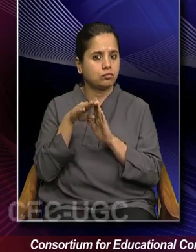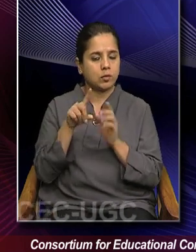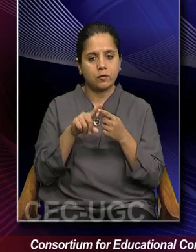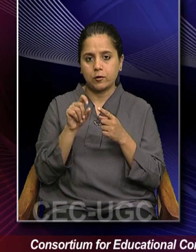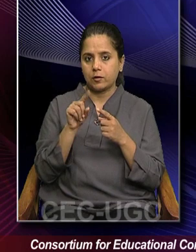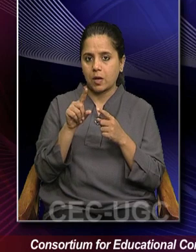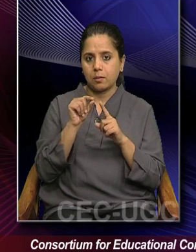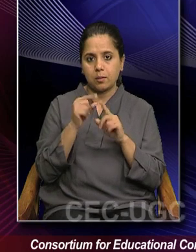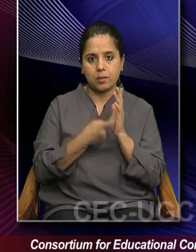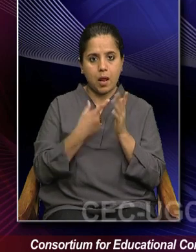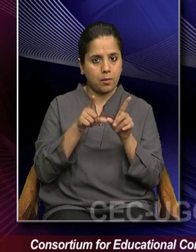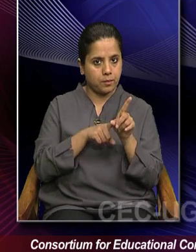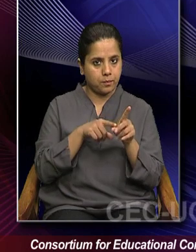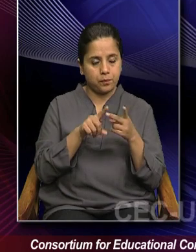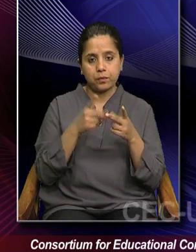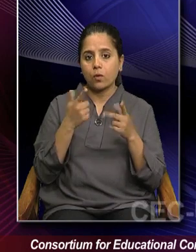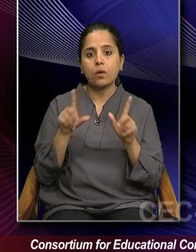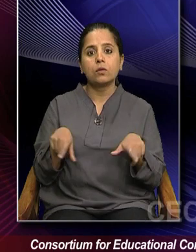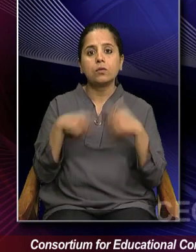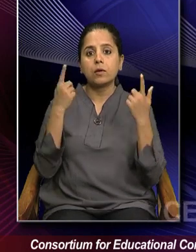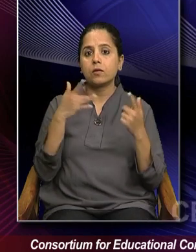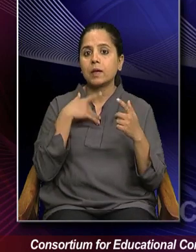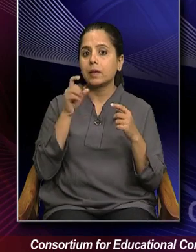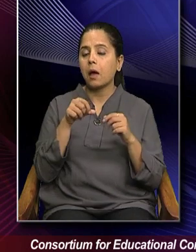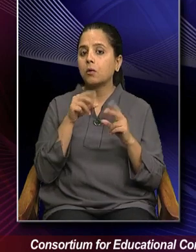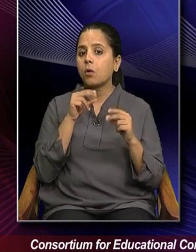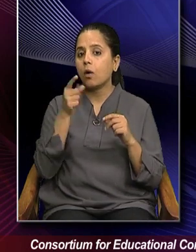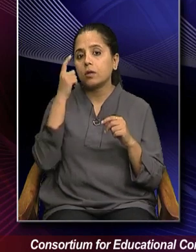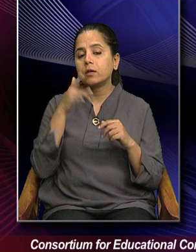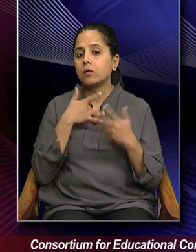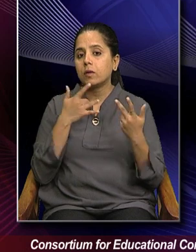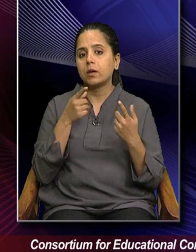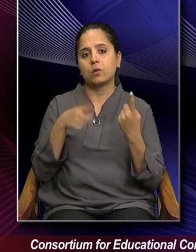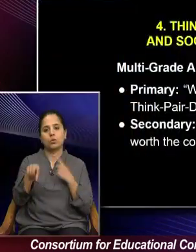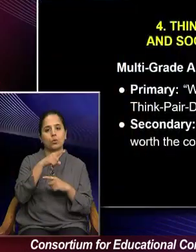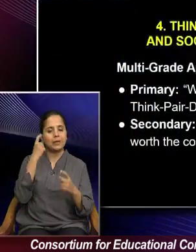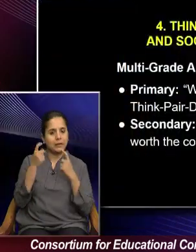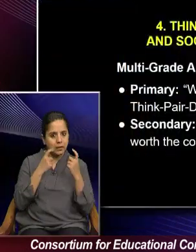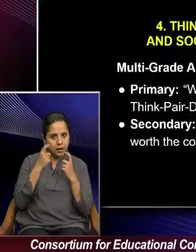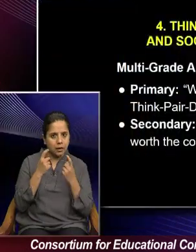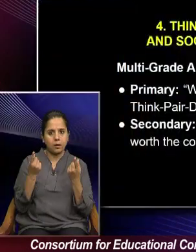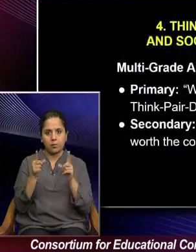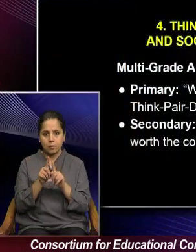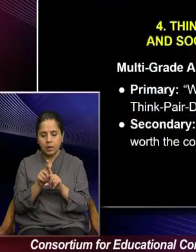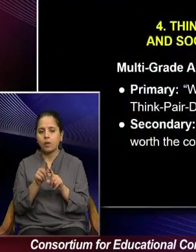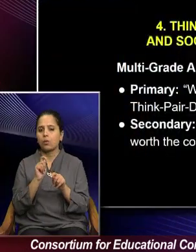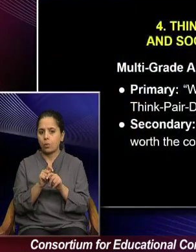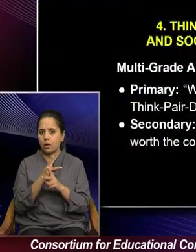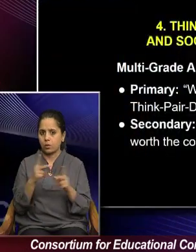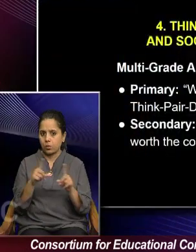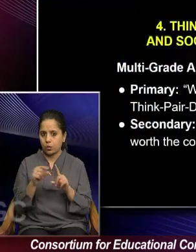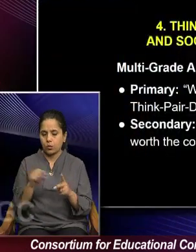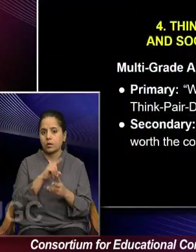primary. What if the trees could talk? Think, pair and draw. The